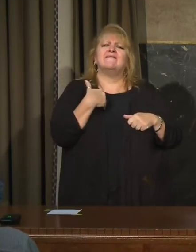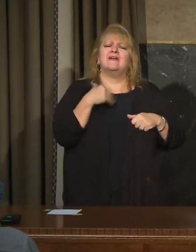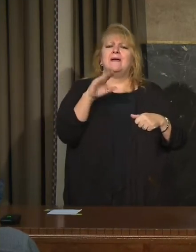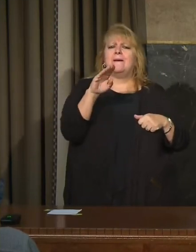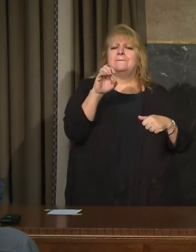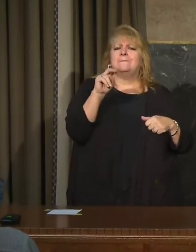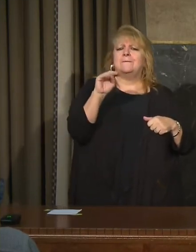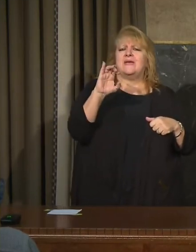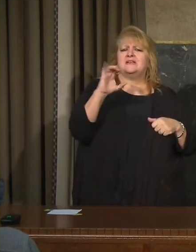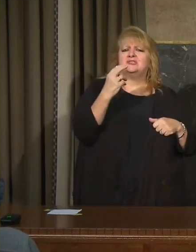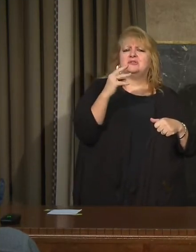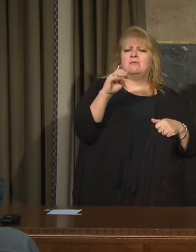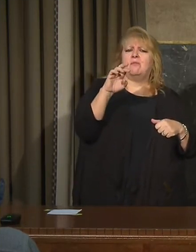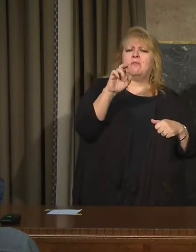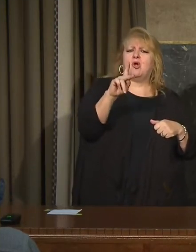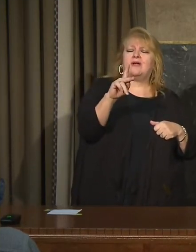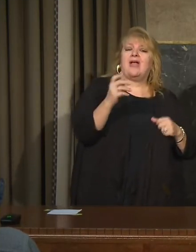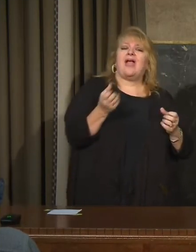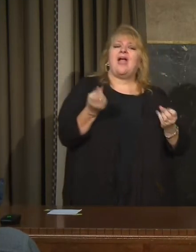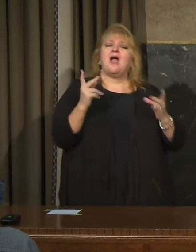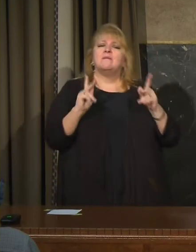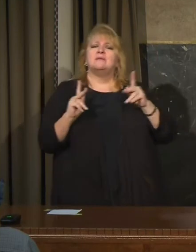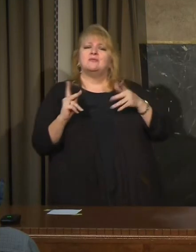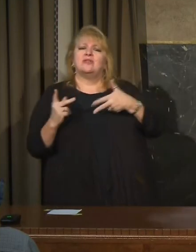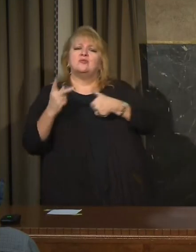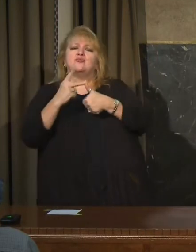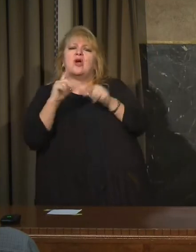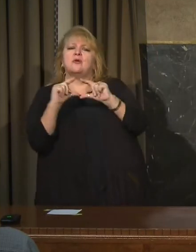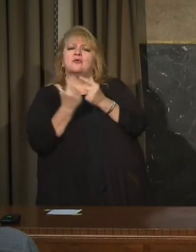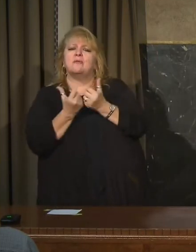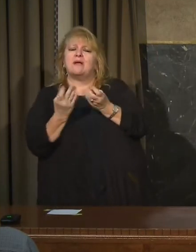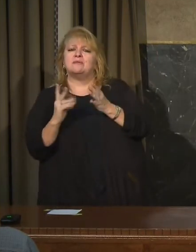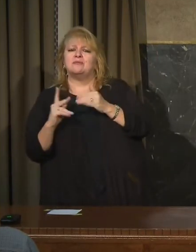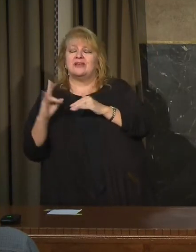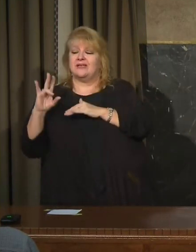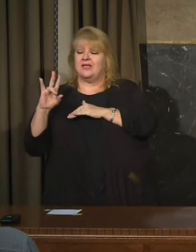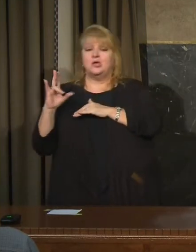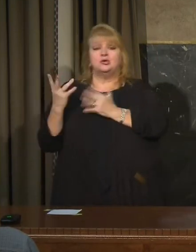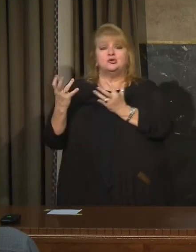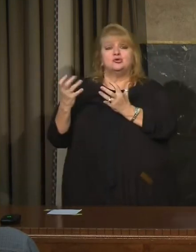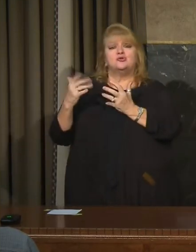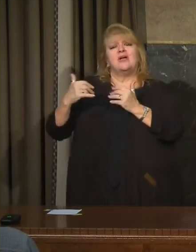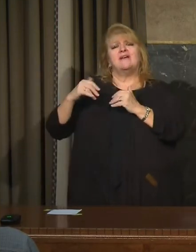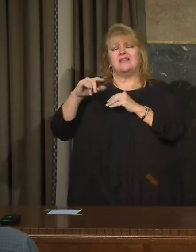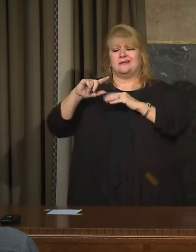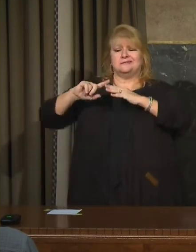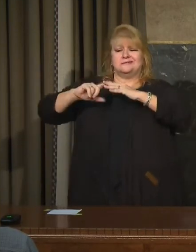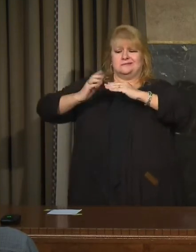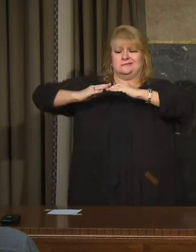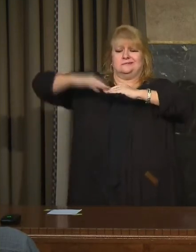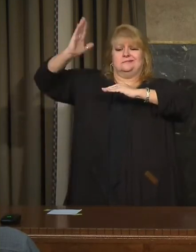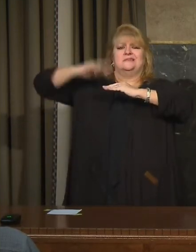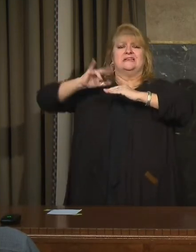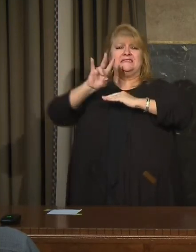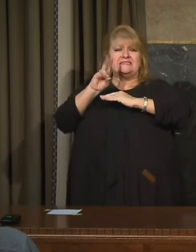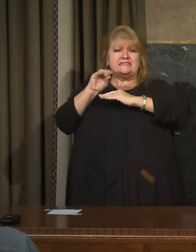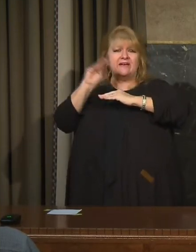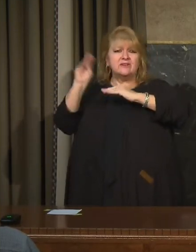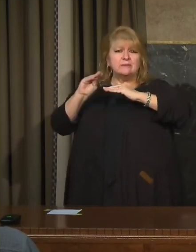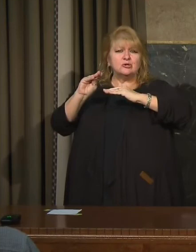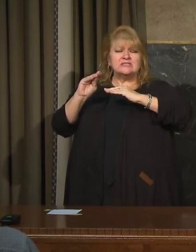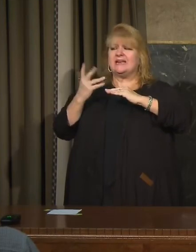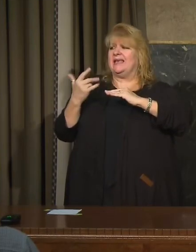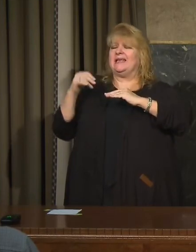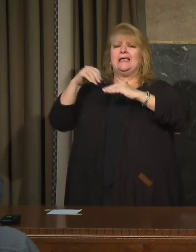each priority group you want vaccinated? Like, do we want 70% of the people in 1A vaccinated? Like, are